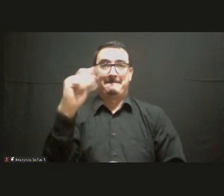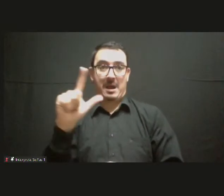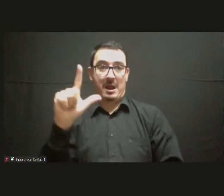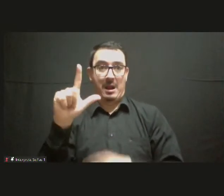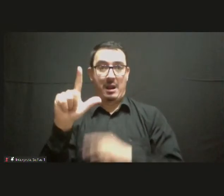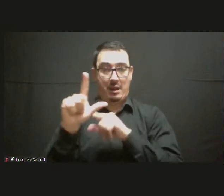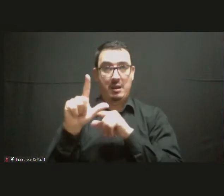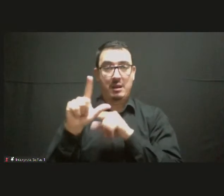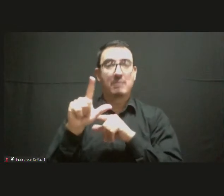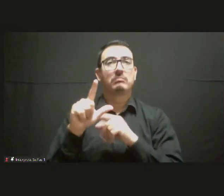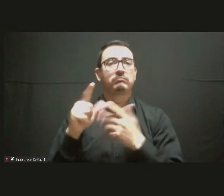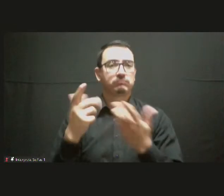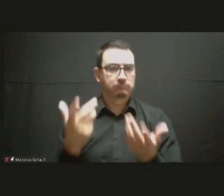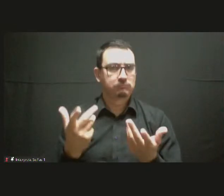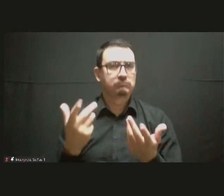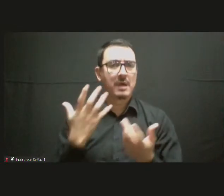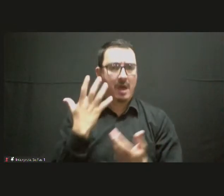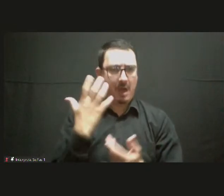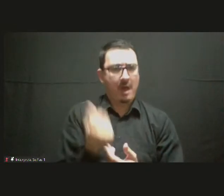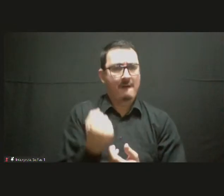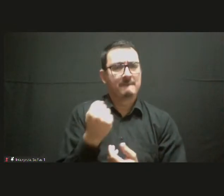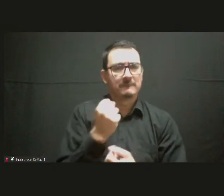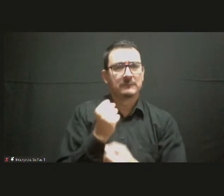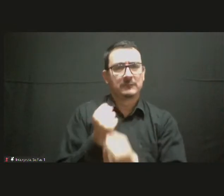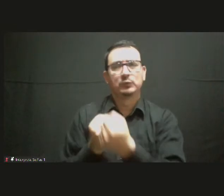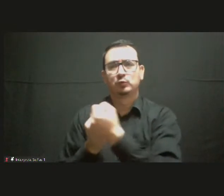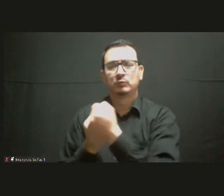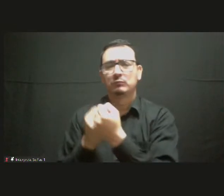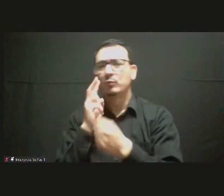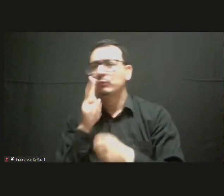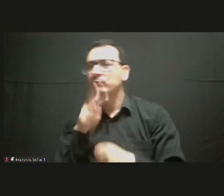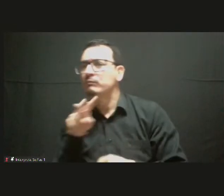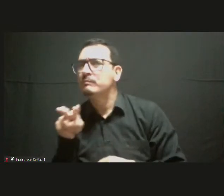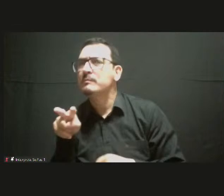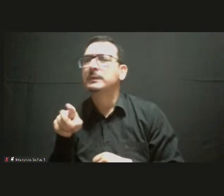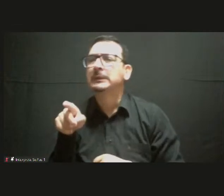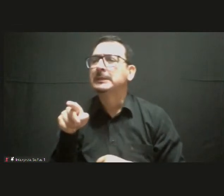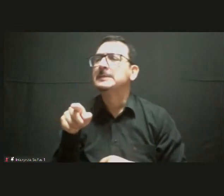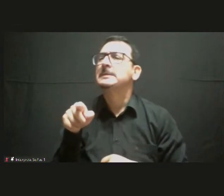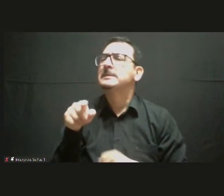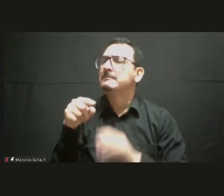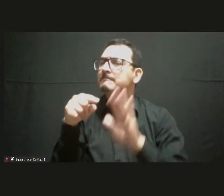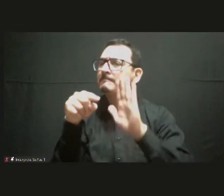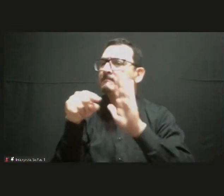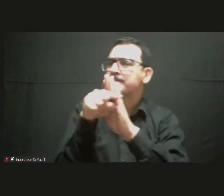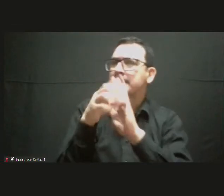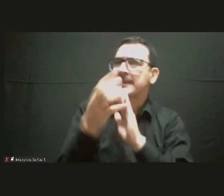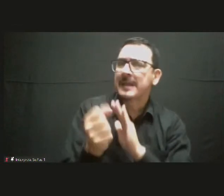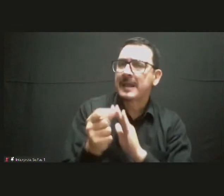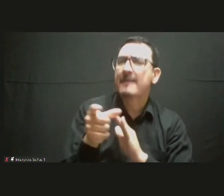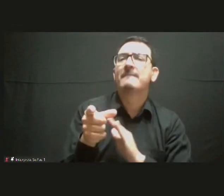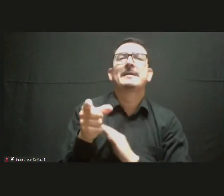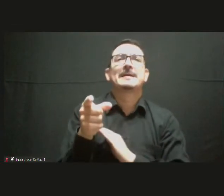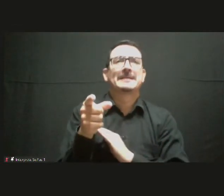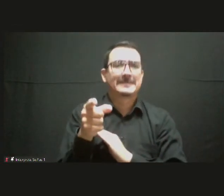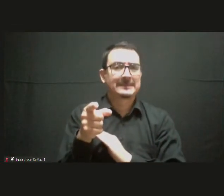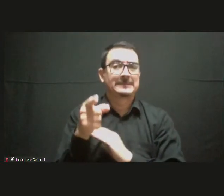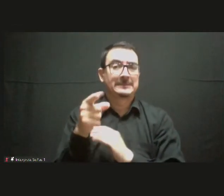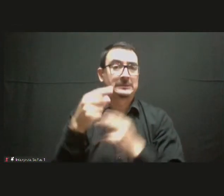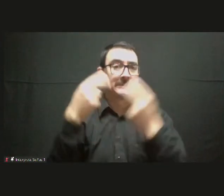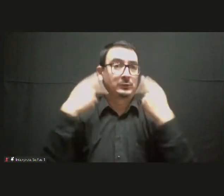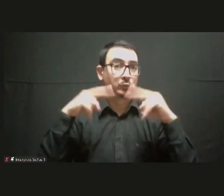the pandemic on the tourism sector and those industries which provide goods and services to the sector. This is